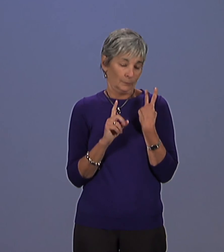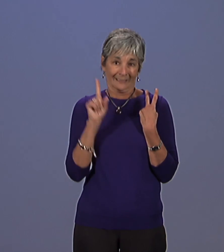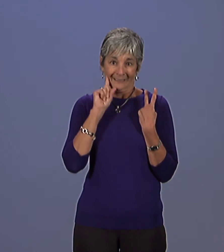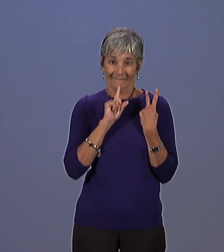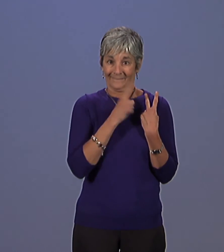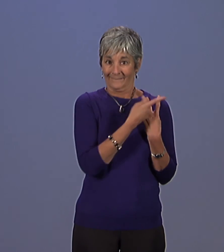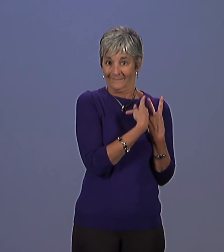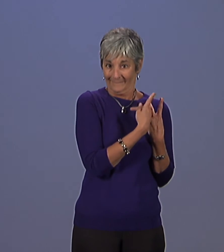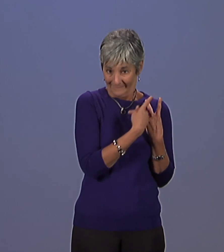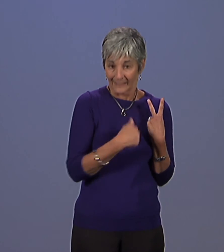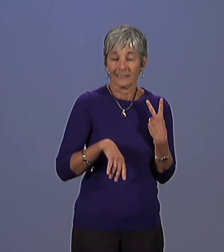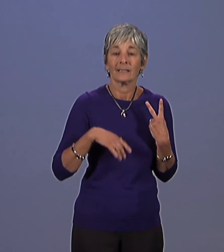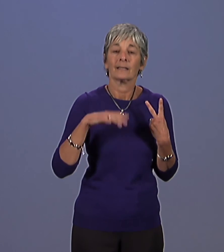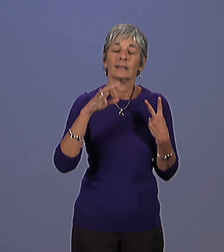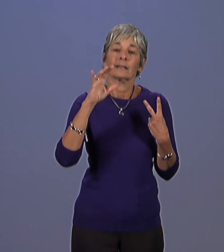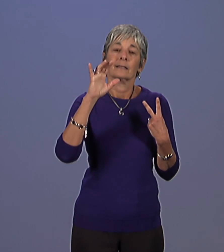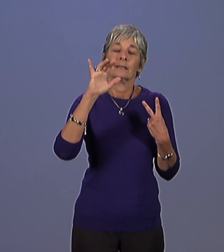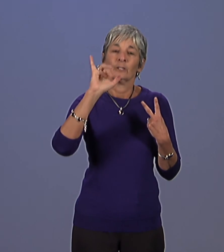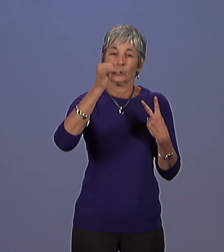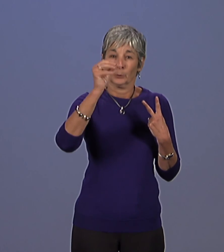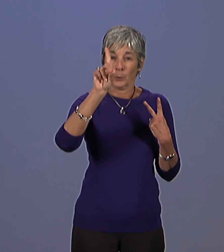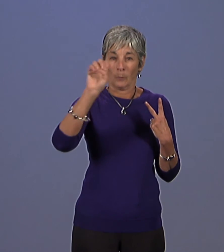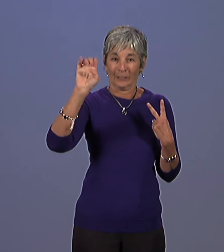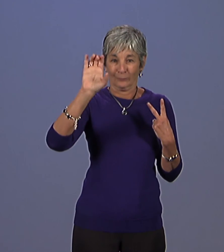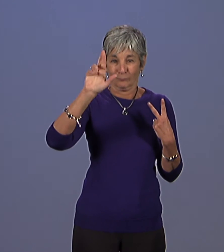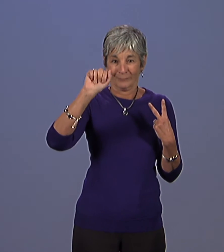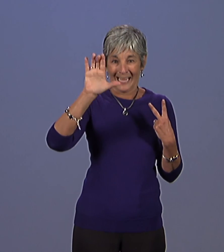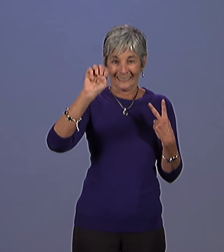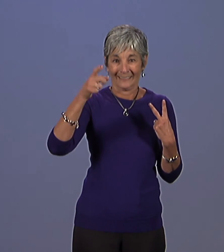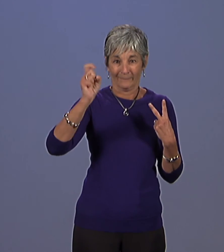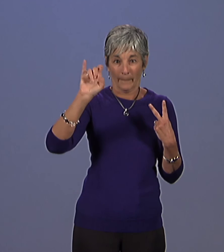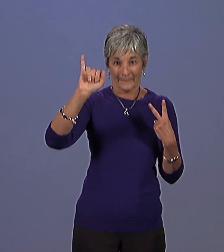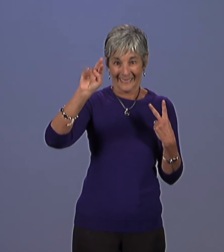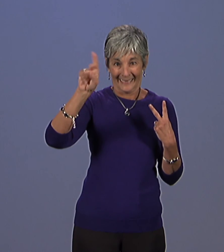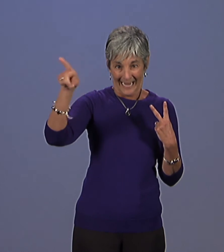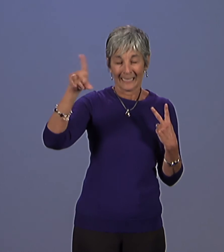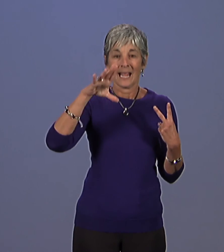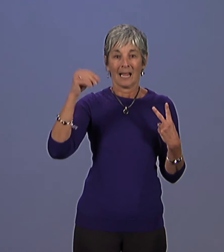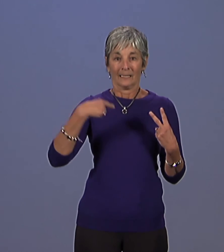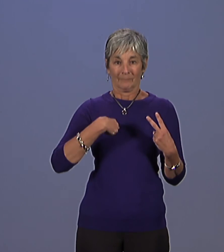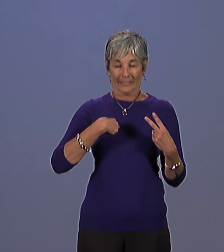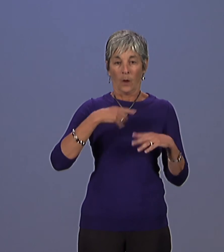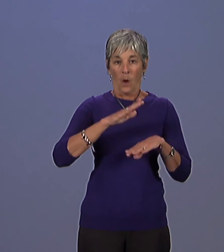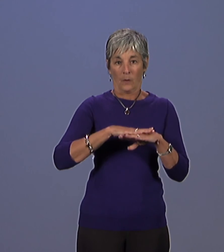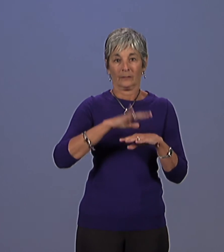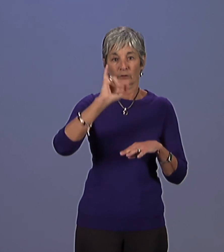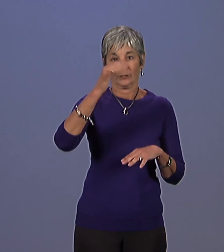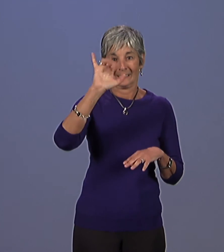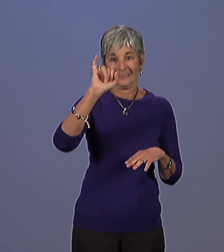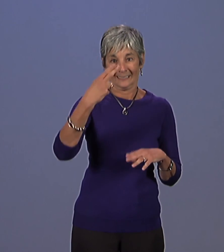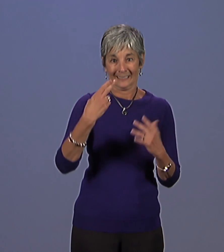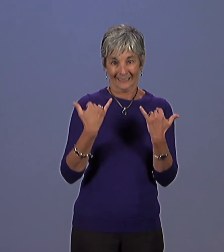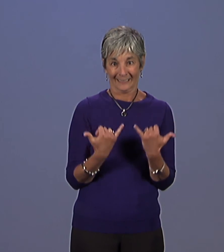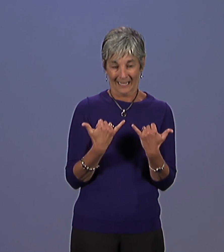us, Jody Crace from Indiana and myself, as the only deaf members of the committee.